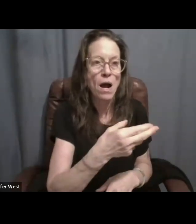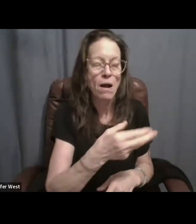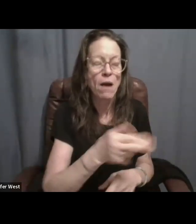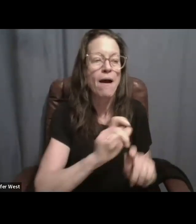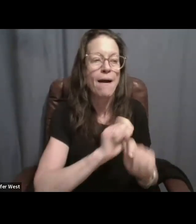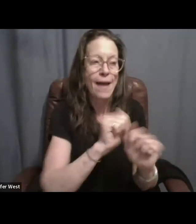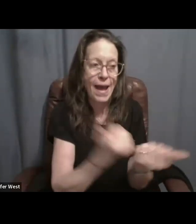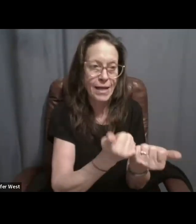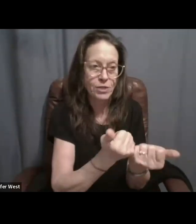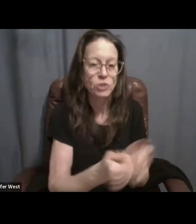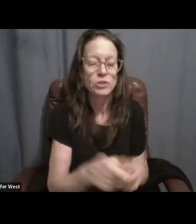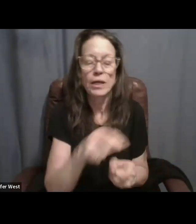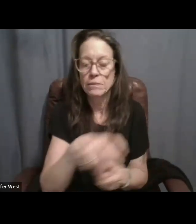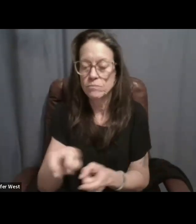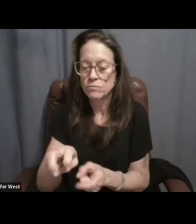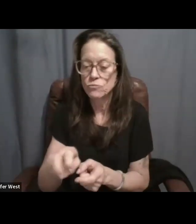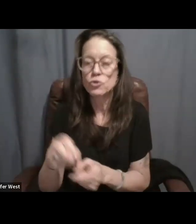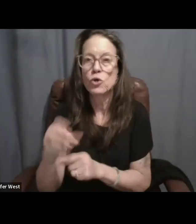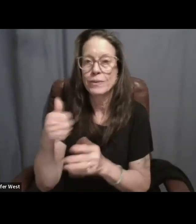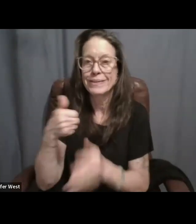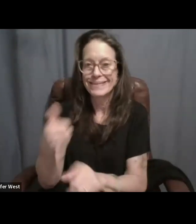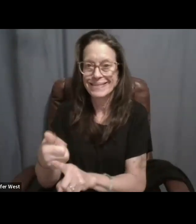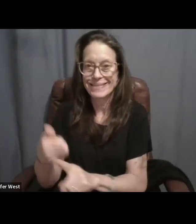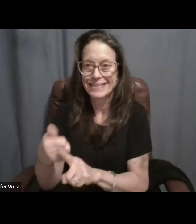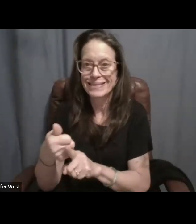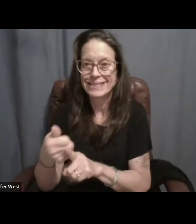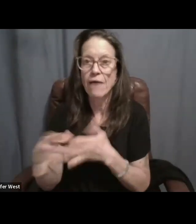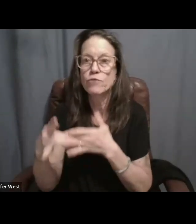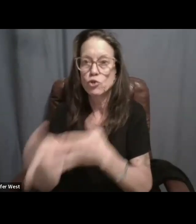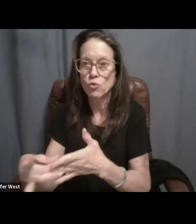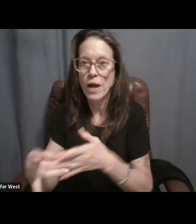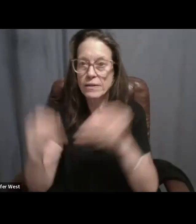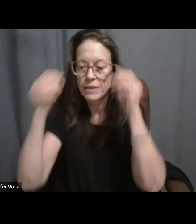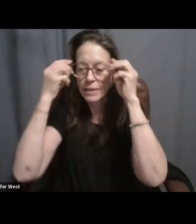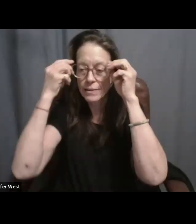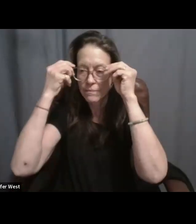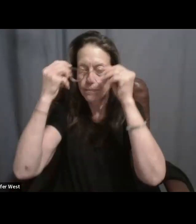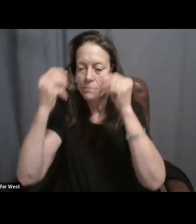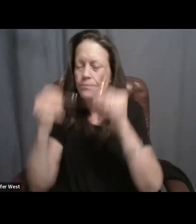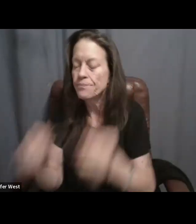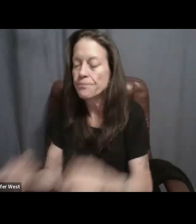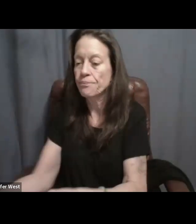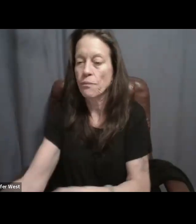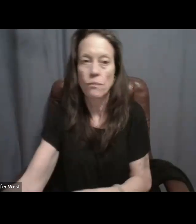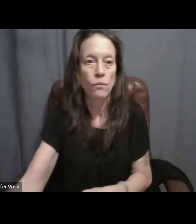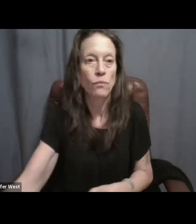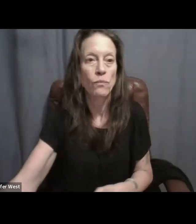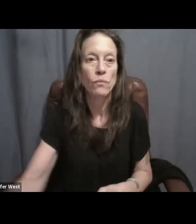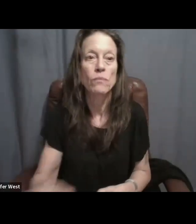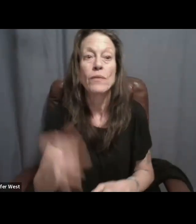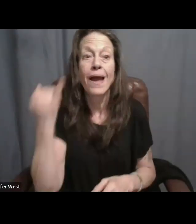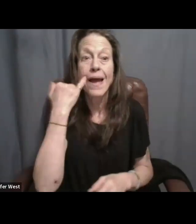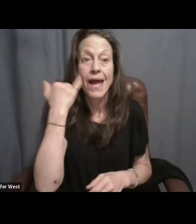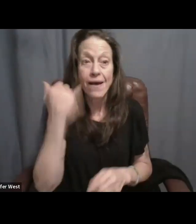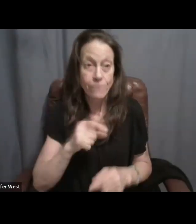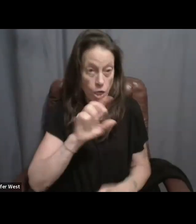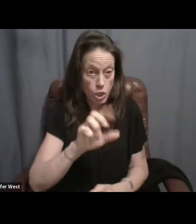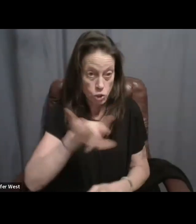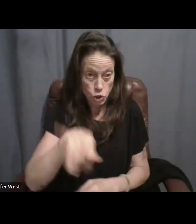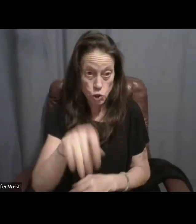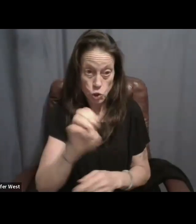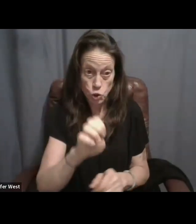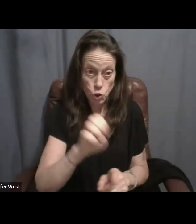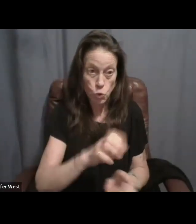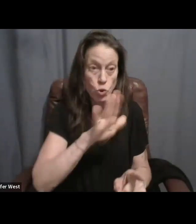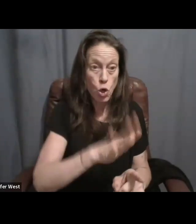to self-directed. So again, if you are in a point where this coming June or May, your person